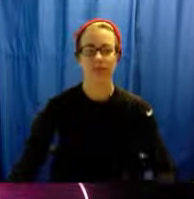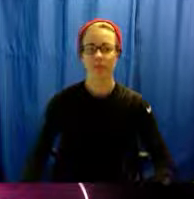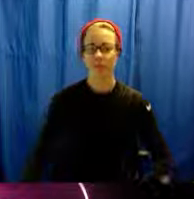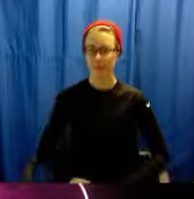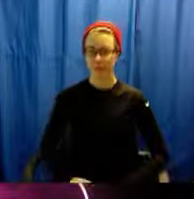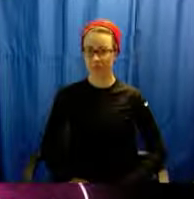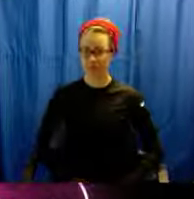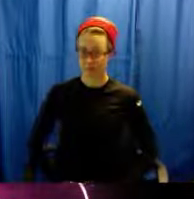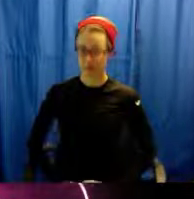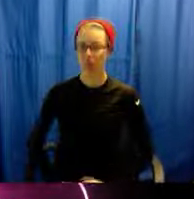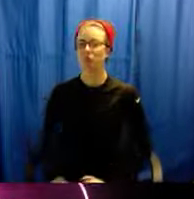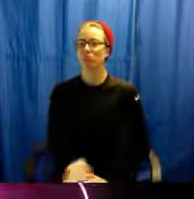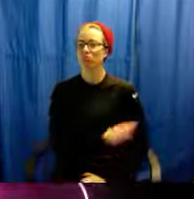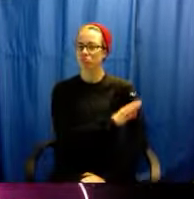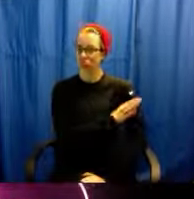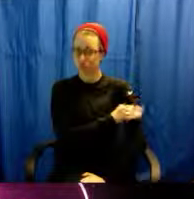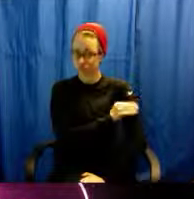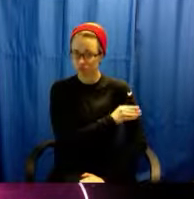Blood pressure.